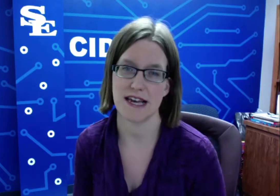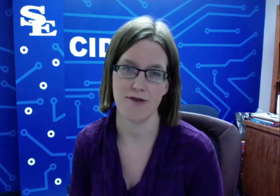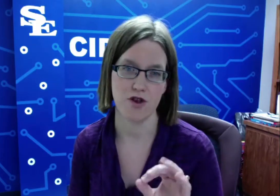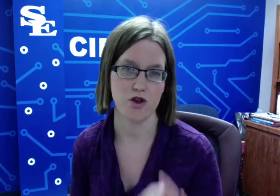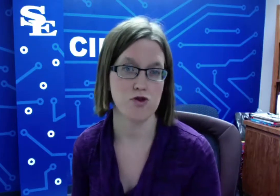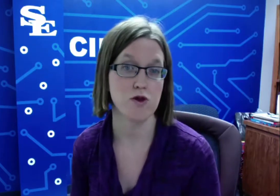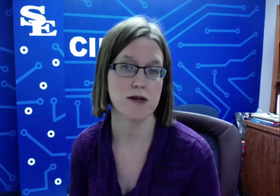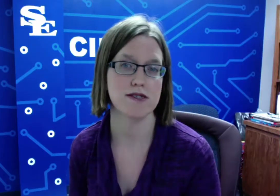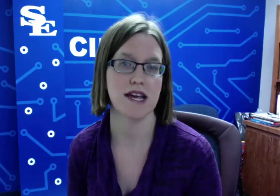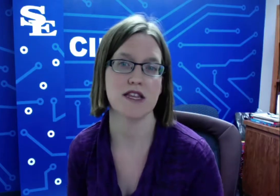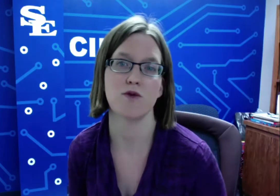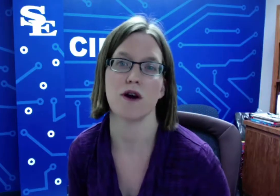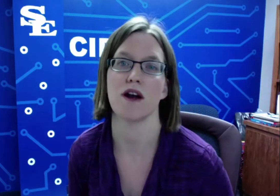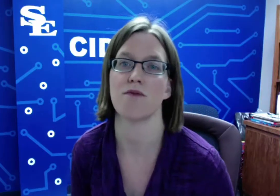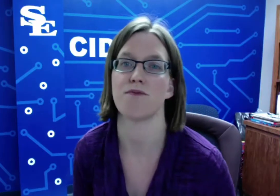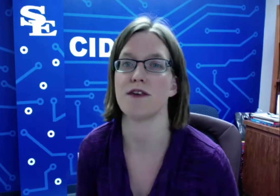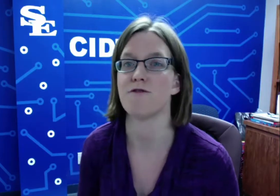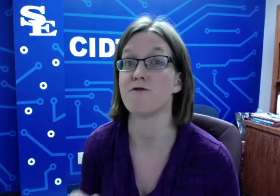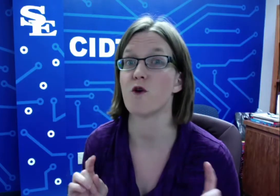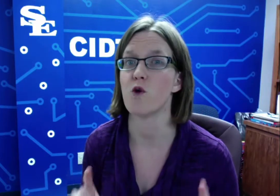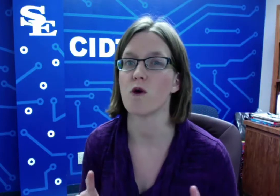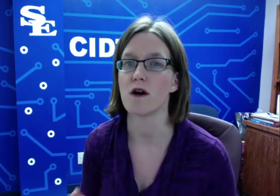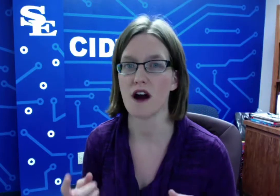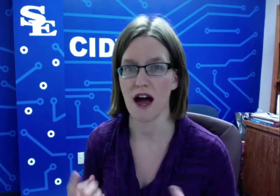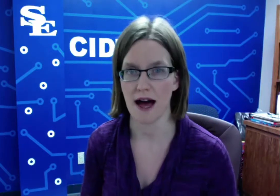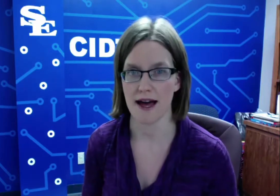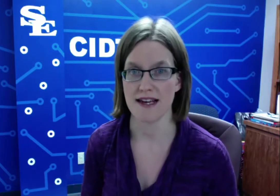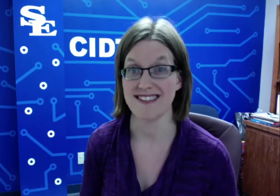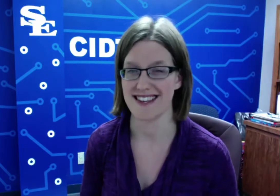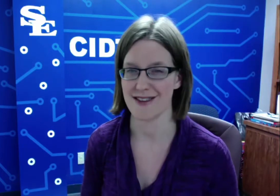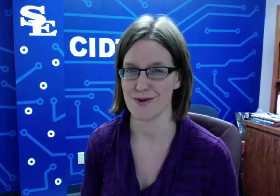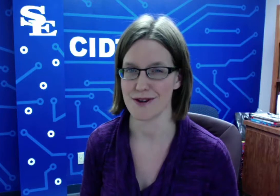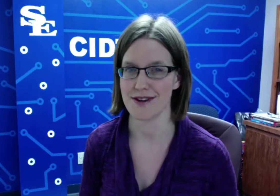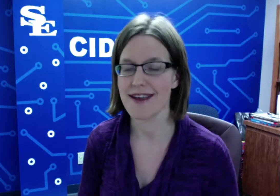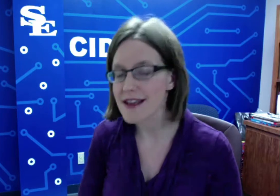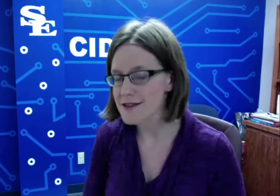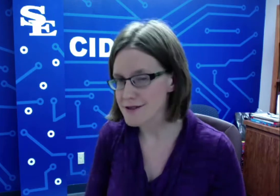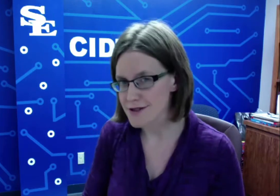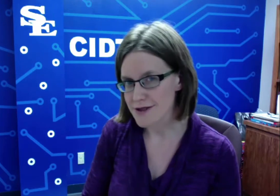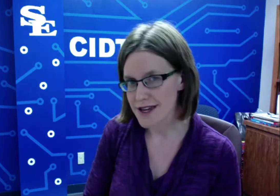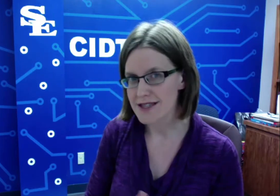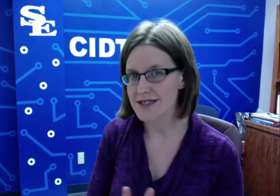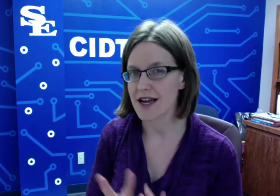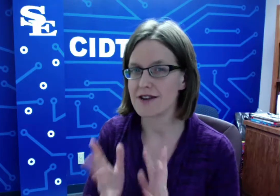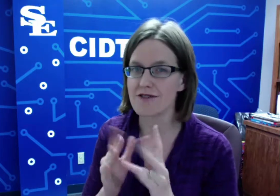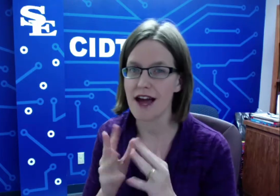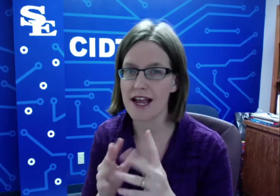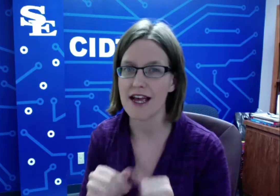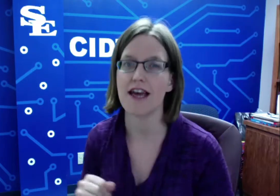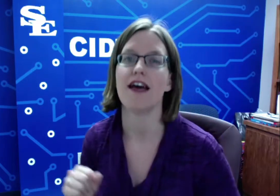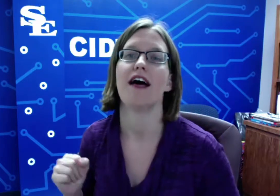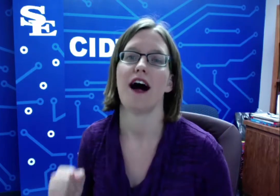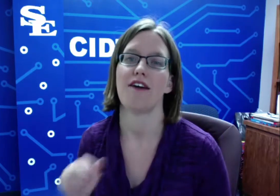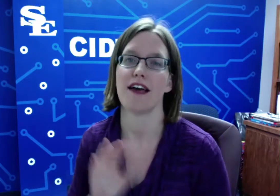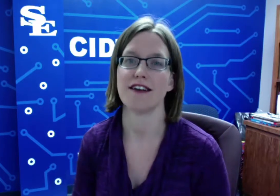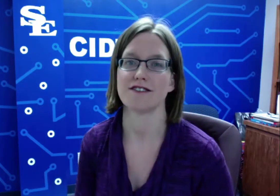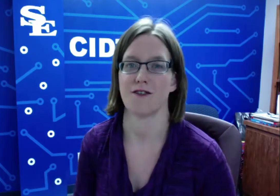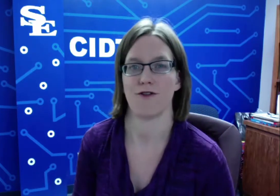if you can say the word before I say the word. Can you do this? Are you ready? All right, here's the